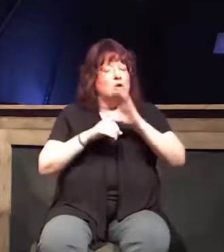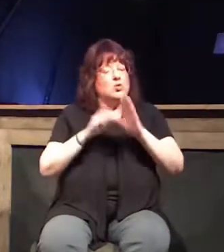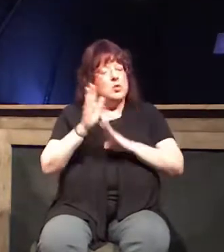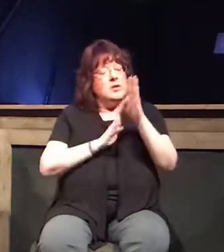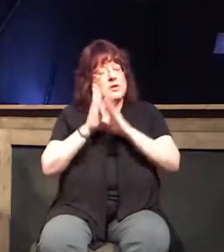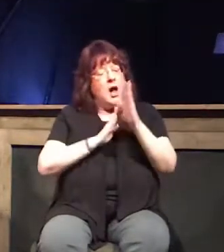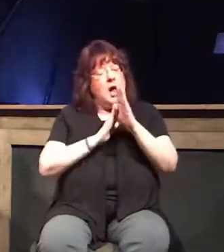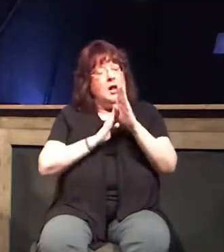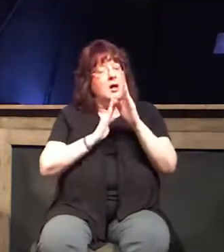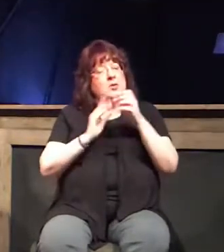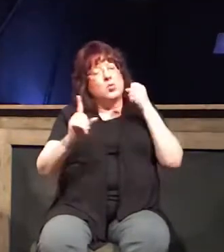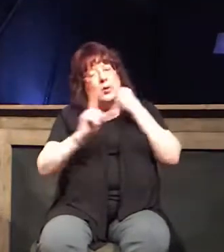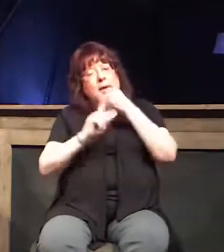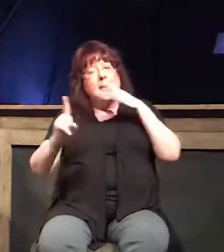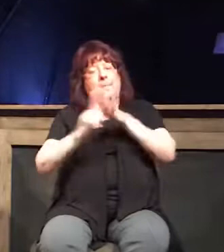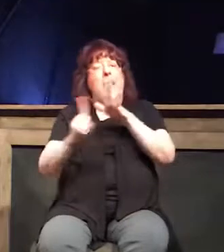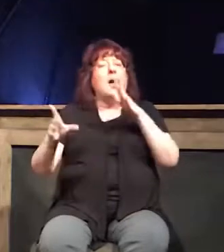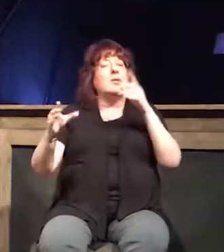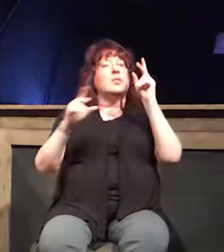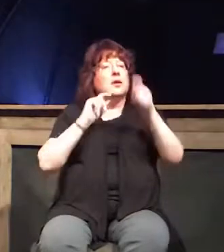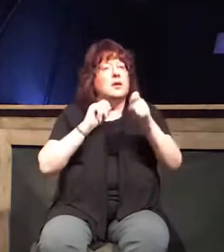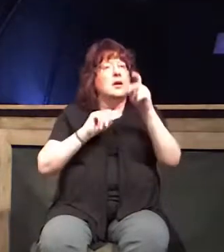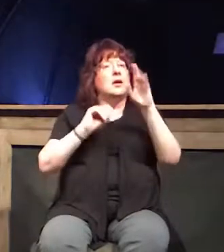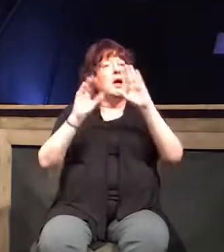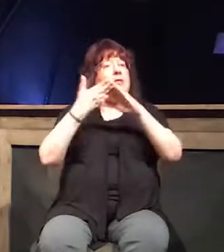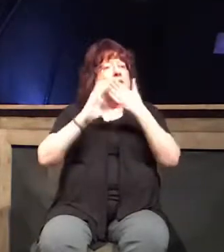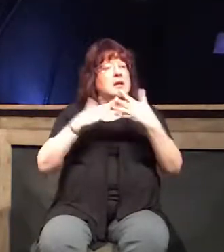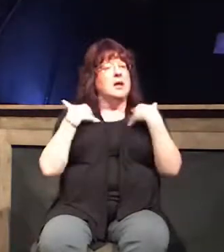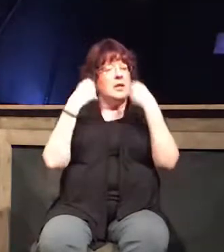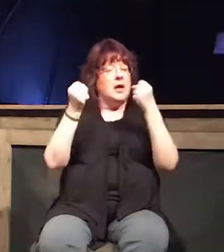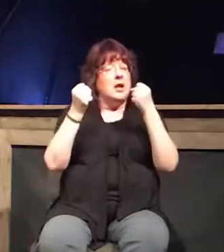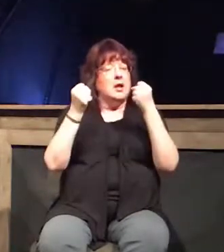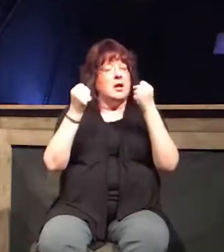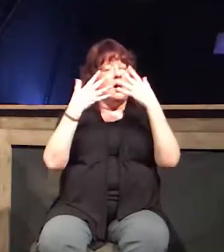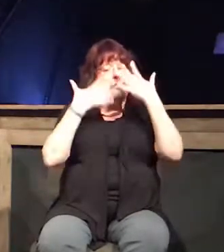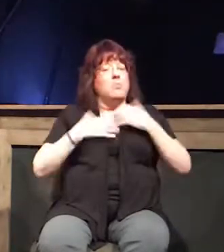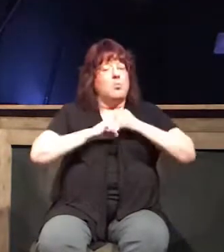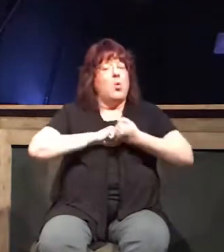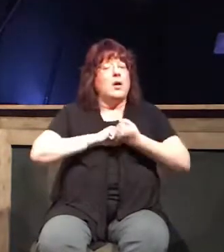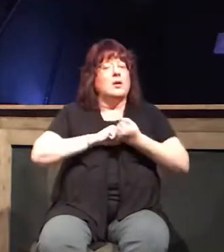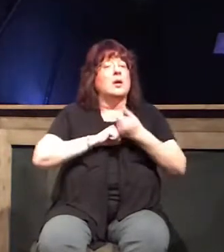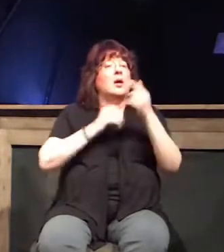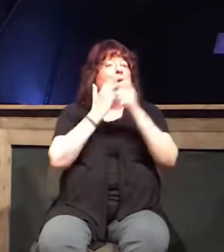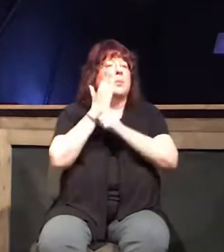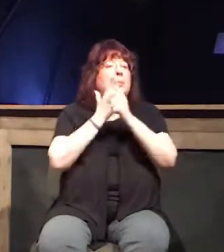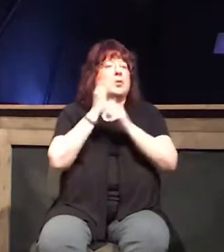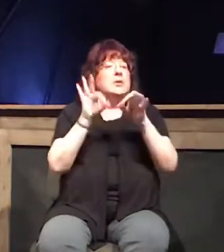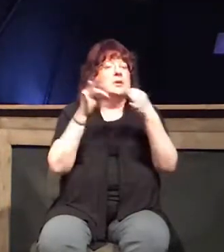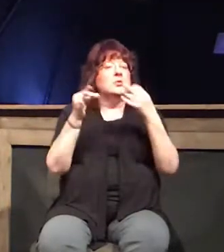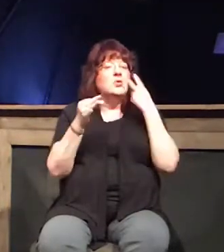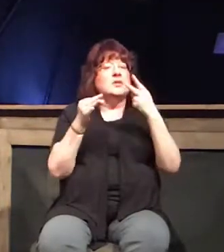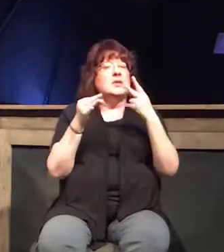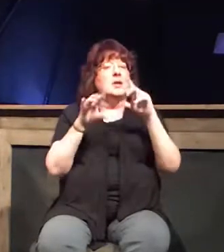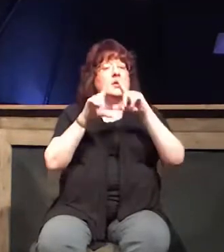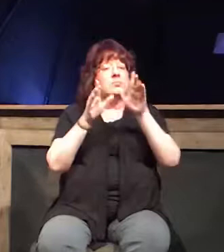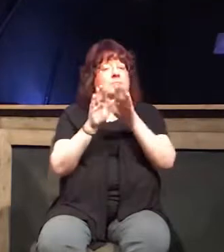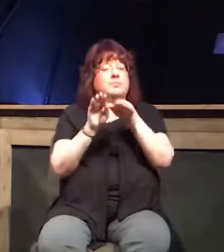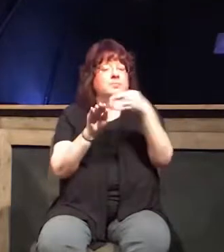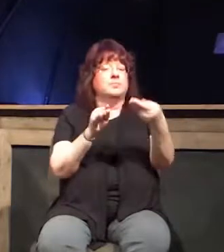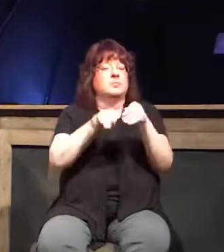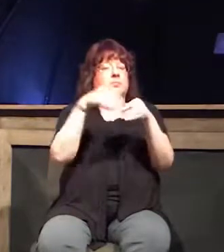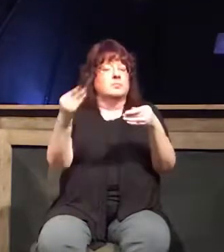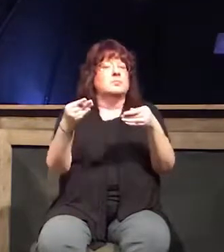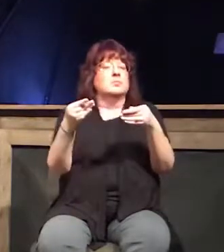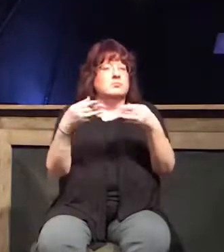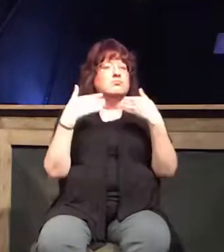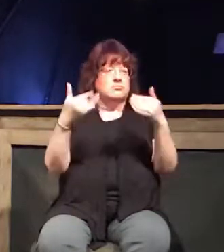in our ability to impact the greatest need of our city, the healing of brokenness. In your bulletins, you will see this trifold. Go ahead and take that